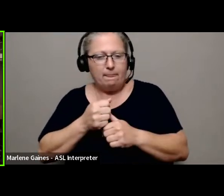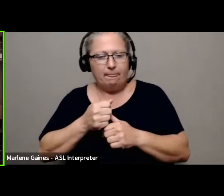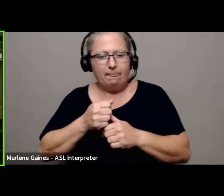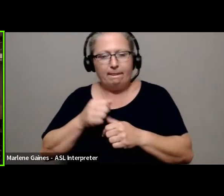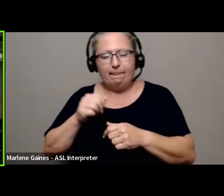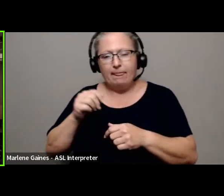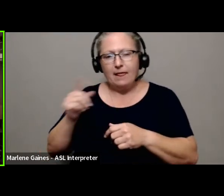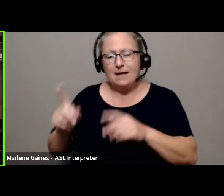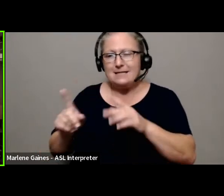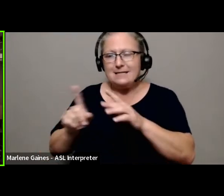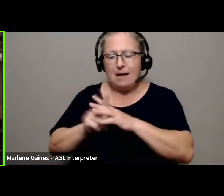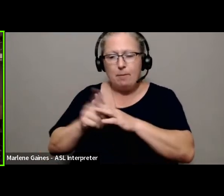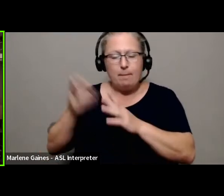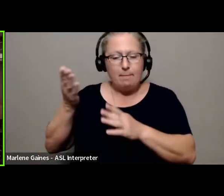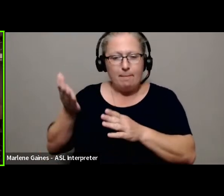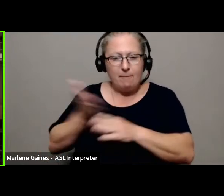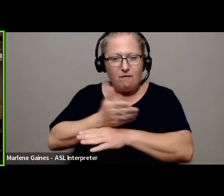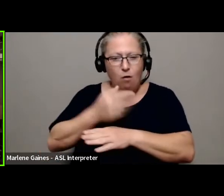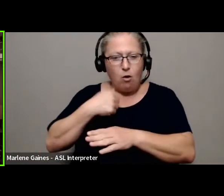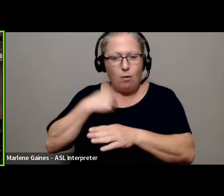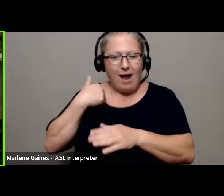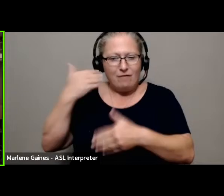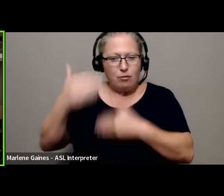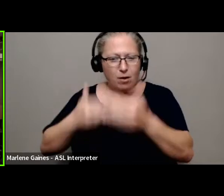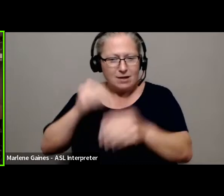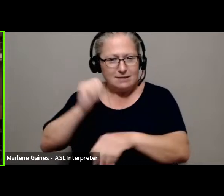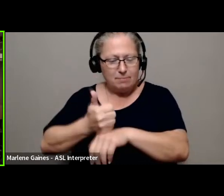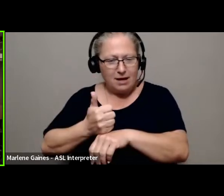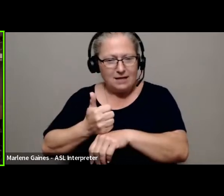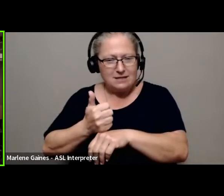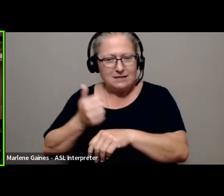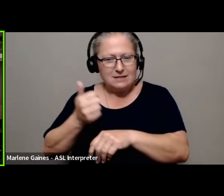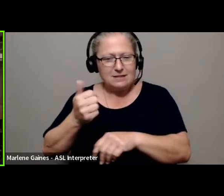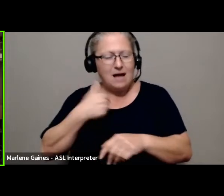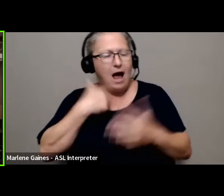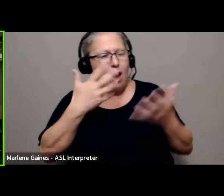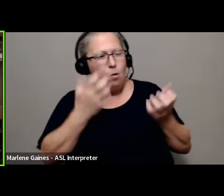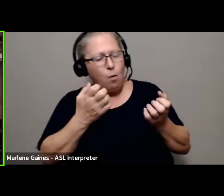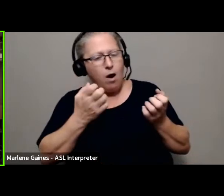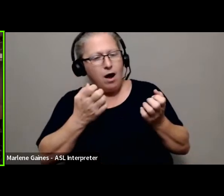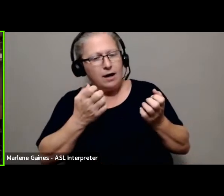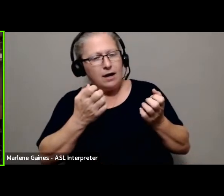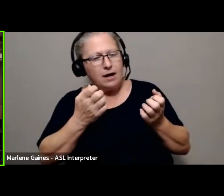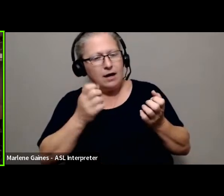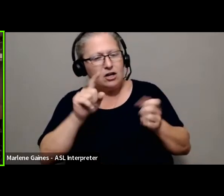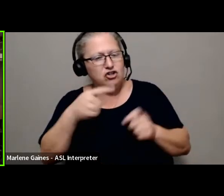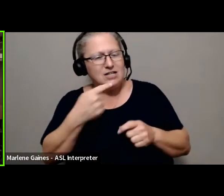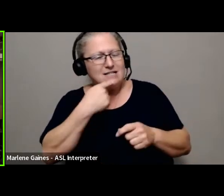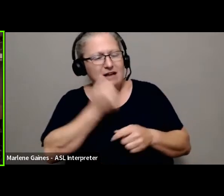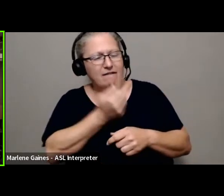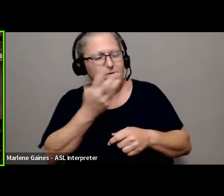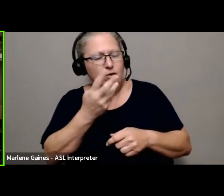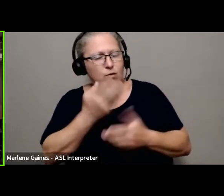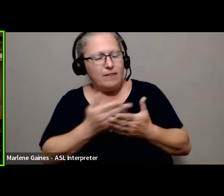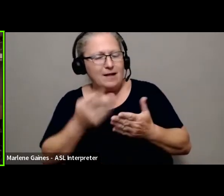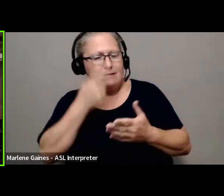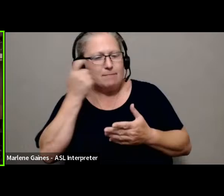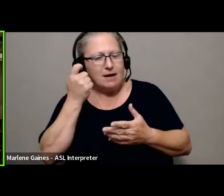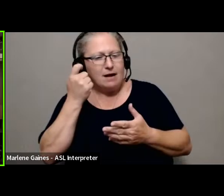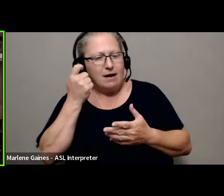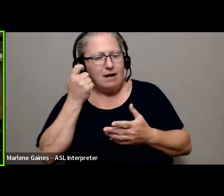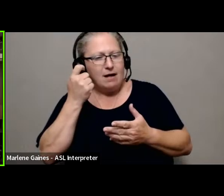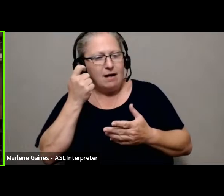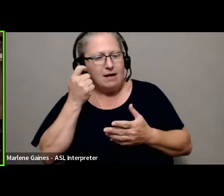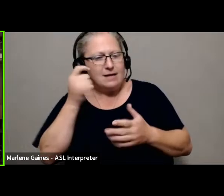come up this way before we have this process in place. There we go. But I do want to just say a few words, because this is,